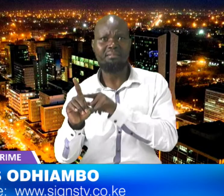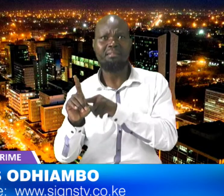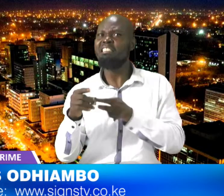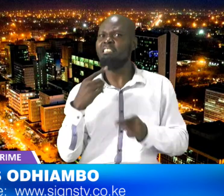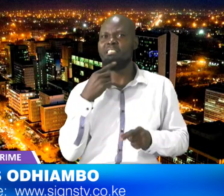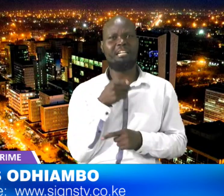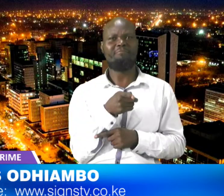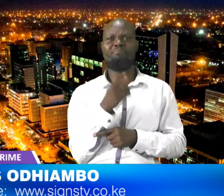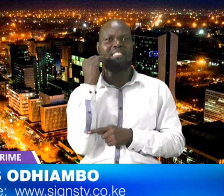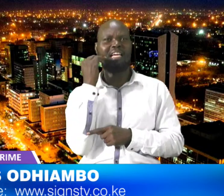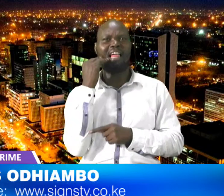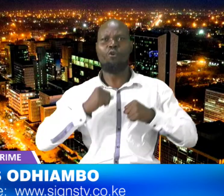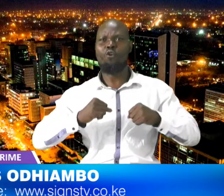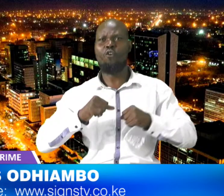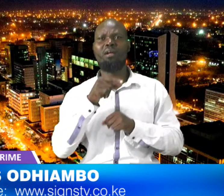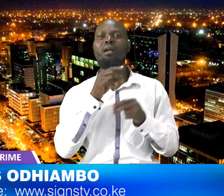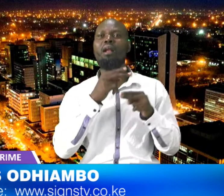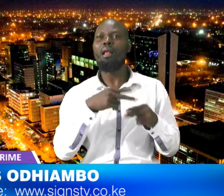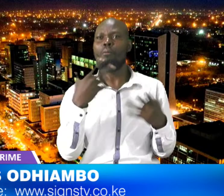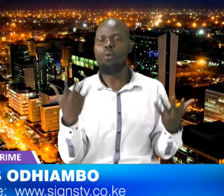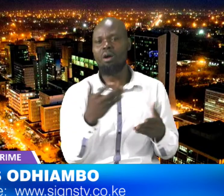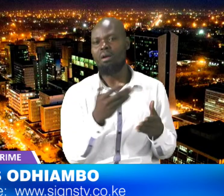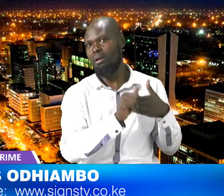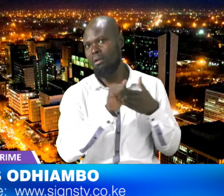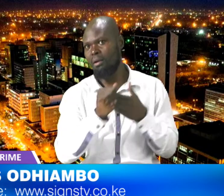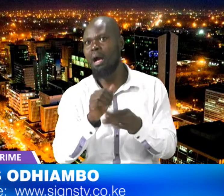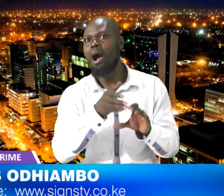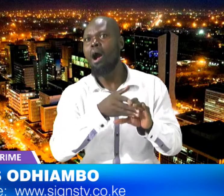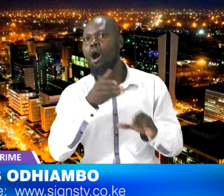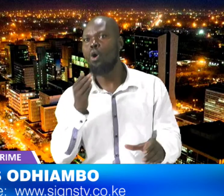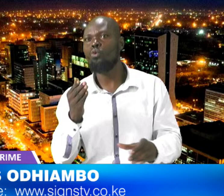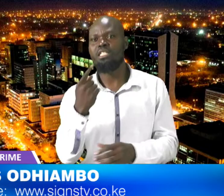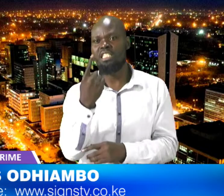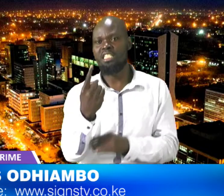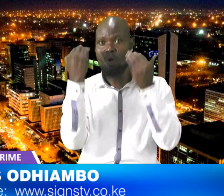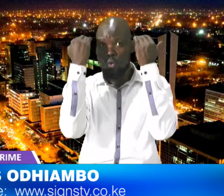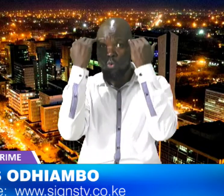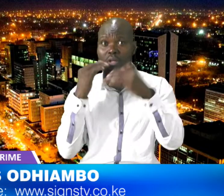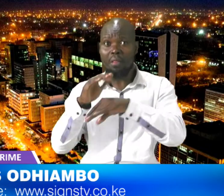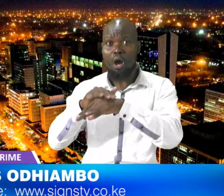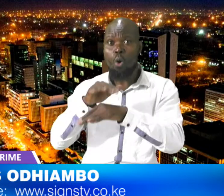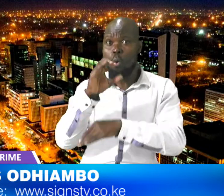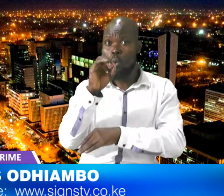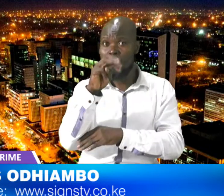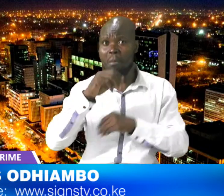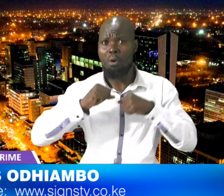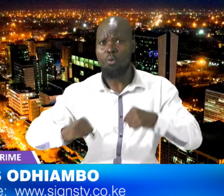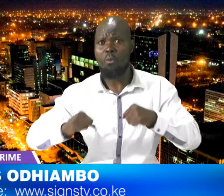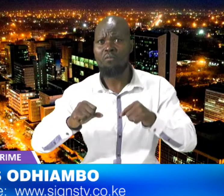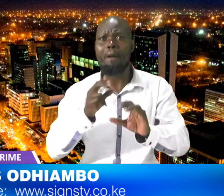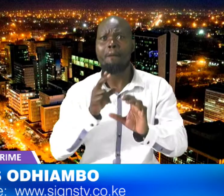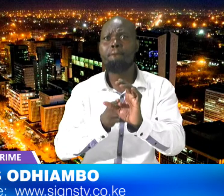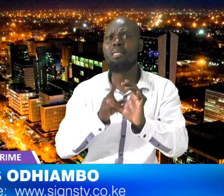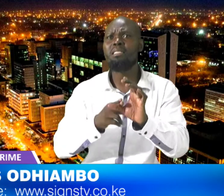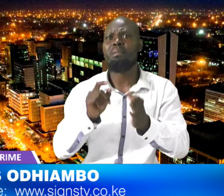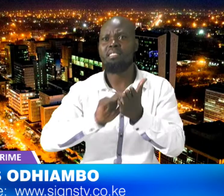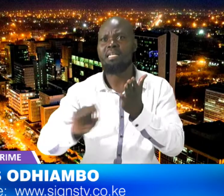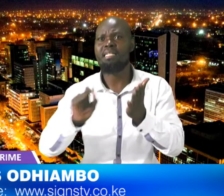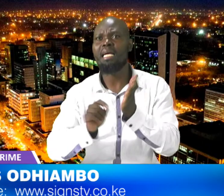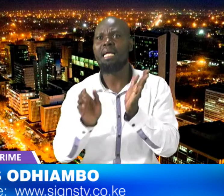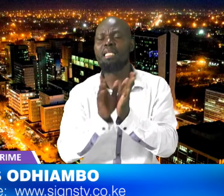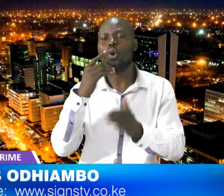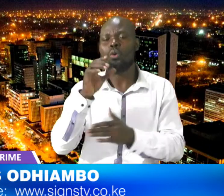positions. Game Member of Parliament Elisha Odhiambo and United Democratic Alliance Siaya County